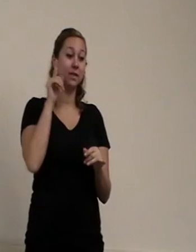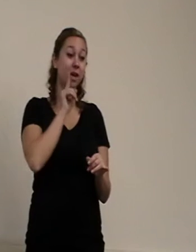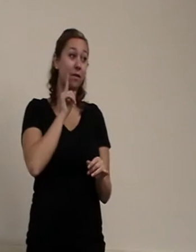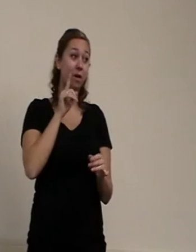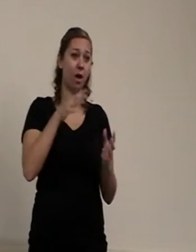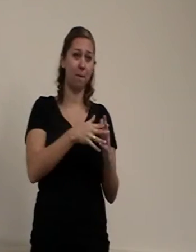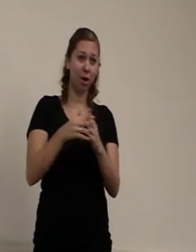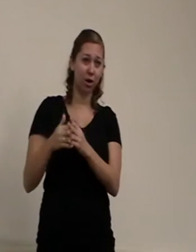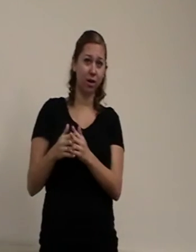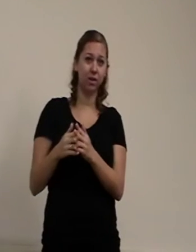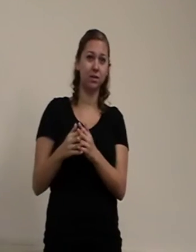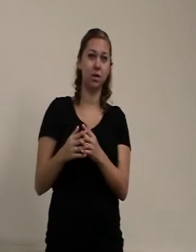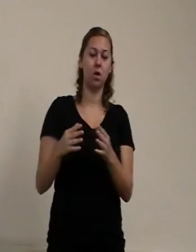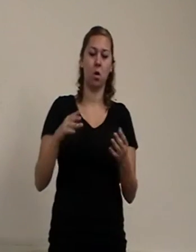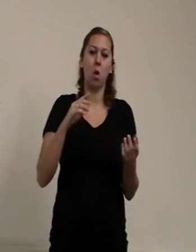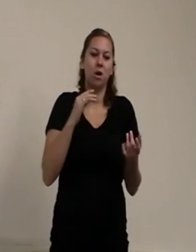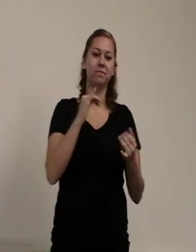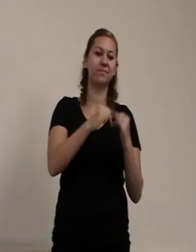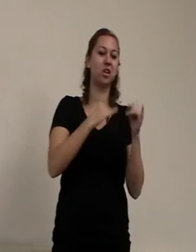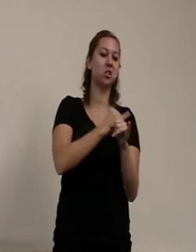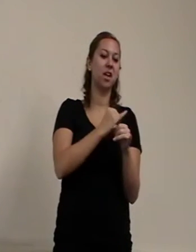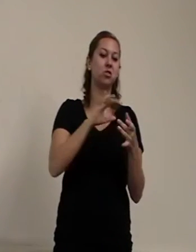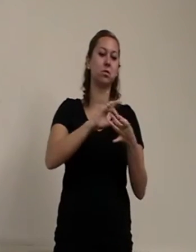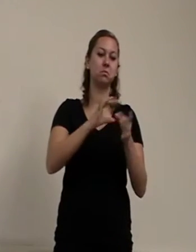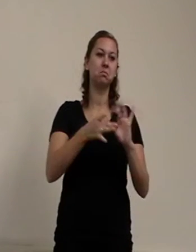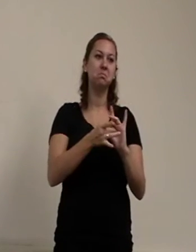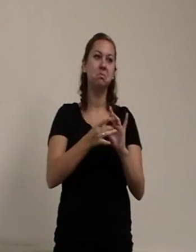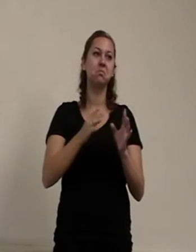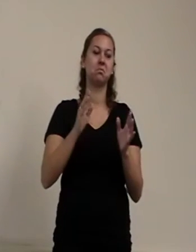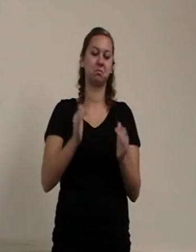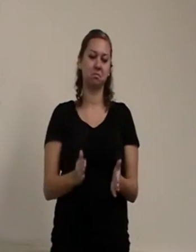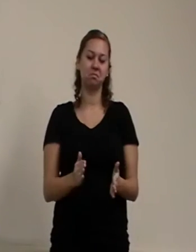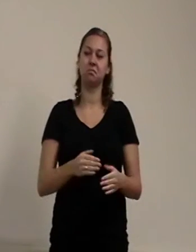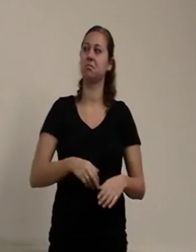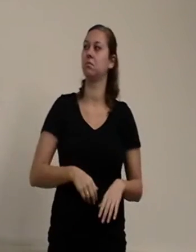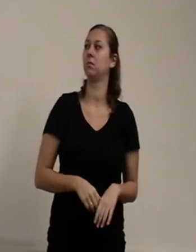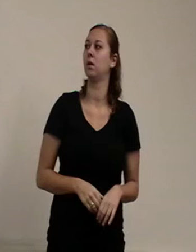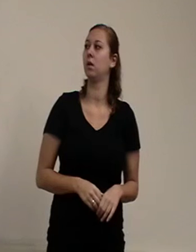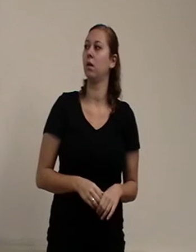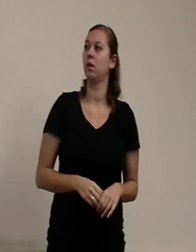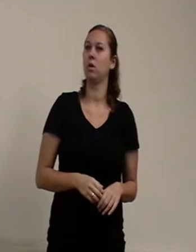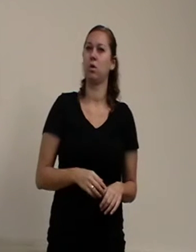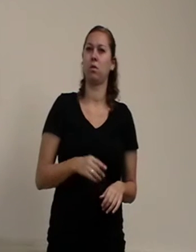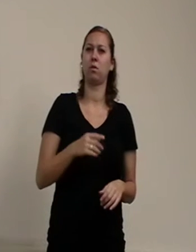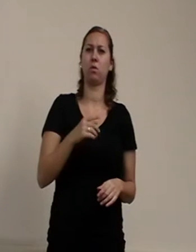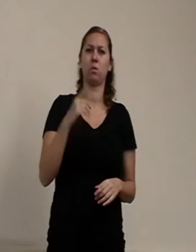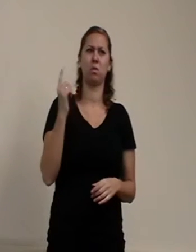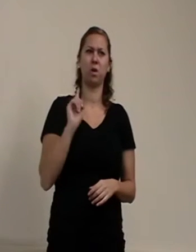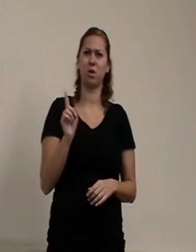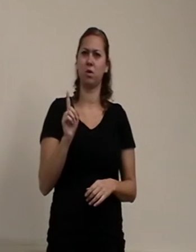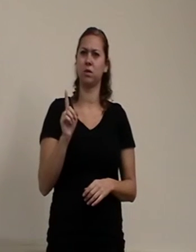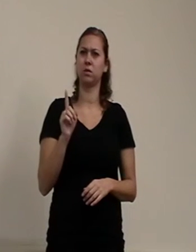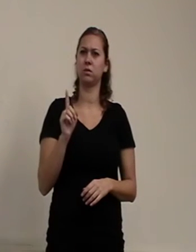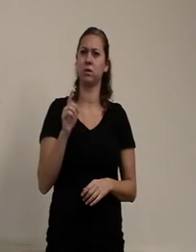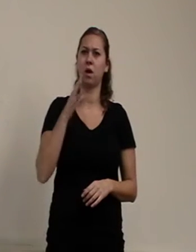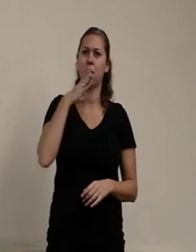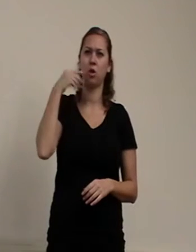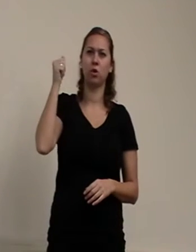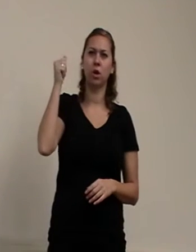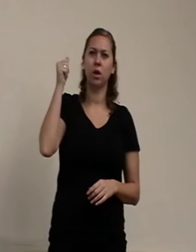You know, I don't know if you guys know, but the Deaf Olympics just finished up, I forget where. Hungary? Russia. It was Russia. It started